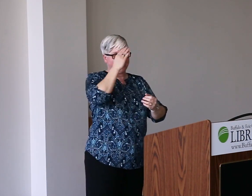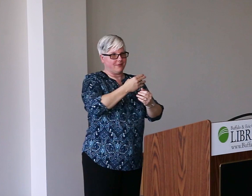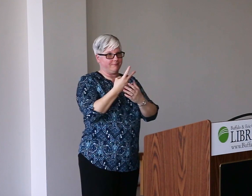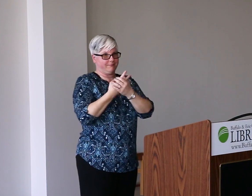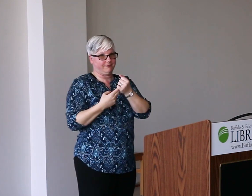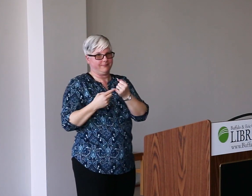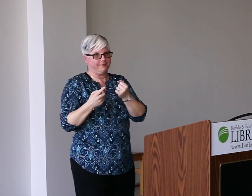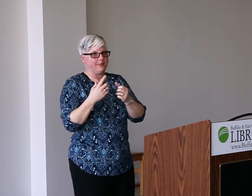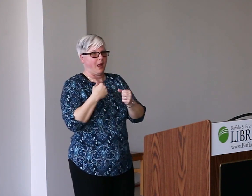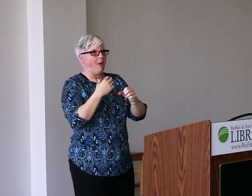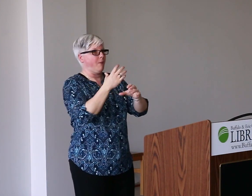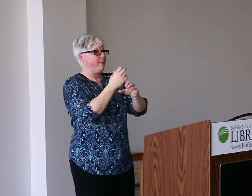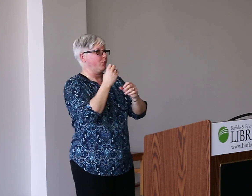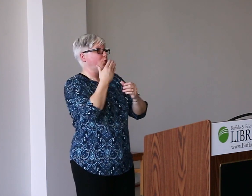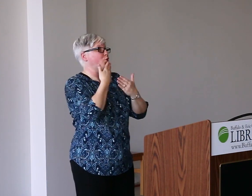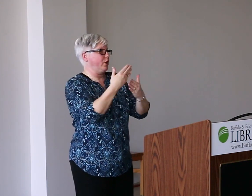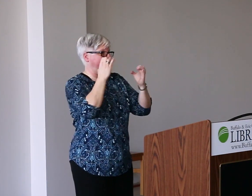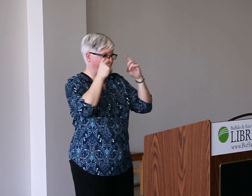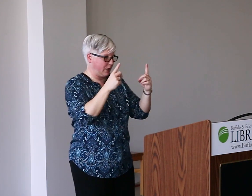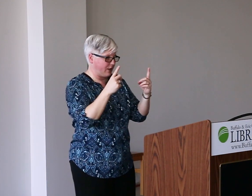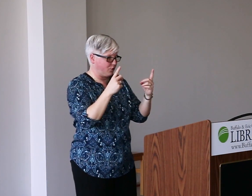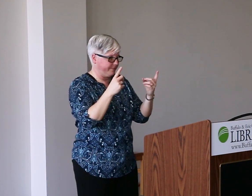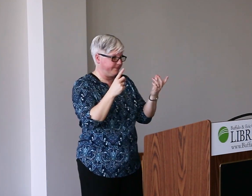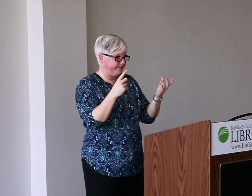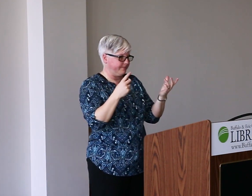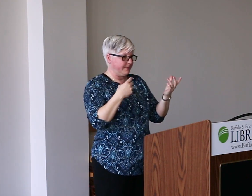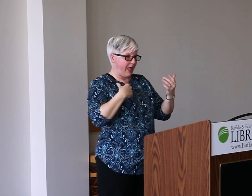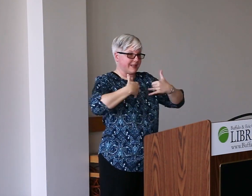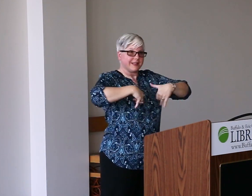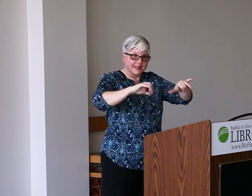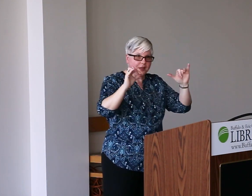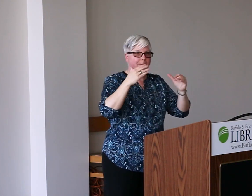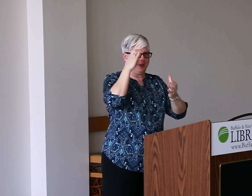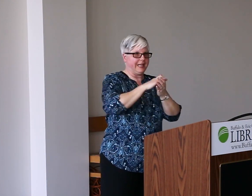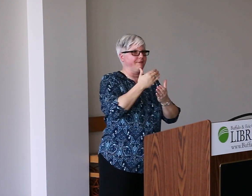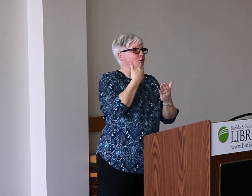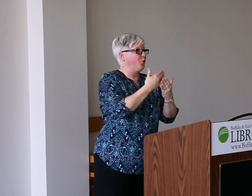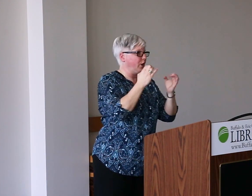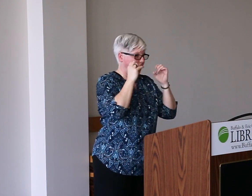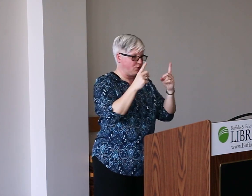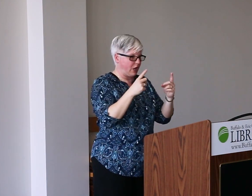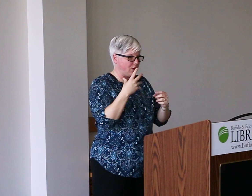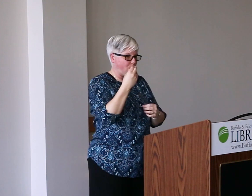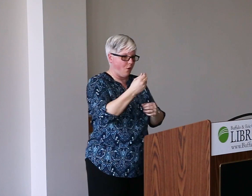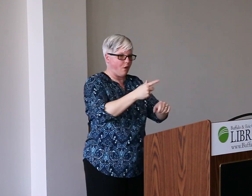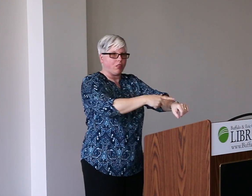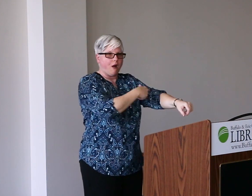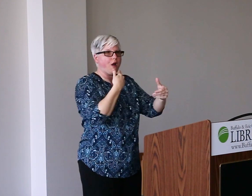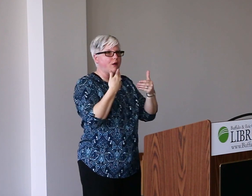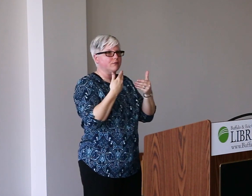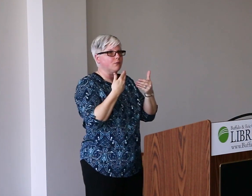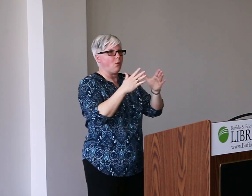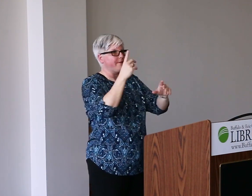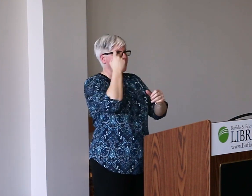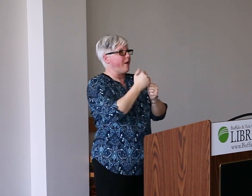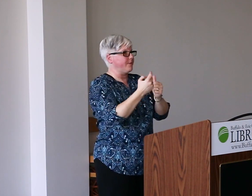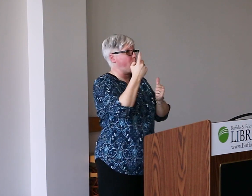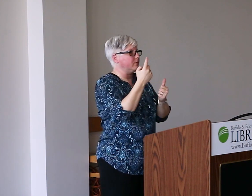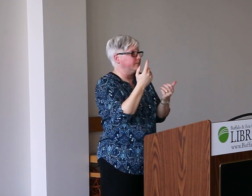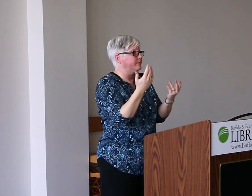I made sure both of my sons got a good education. I still believe in a good education. You know, it goes a